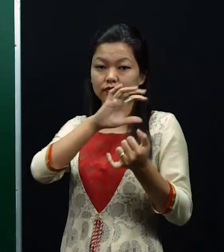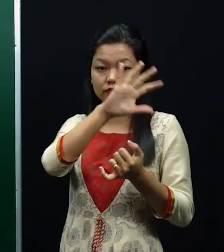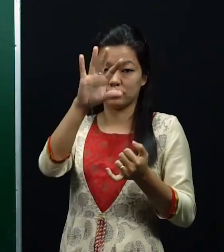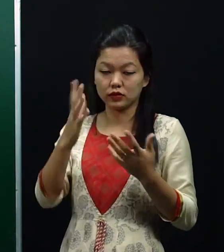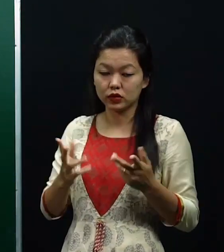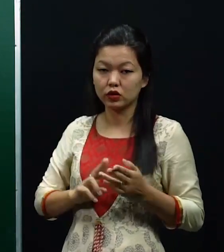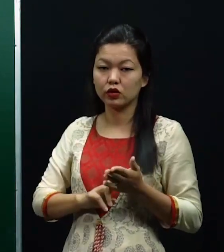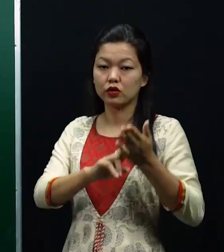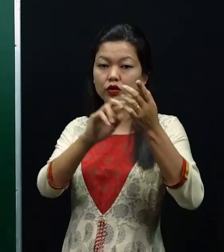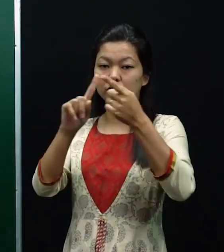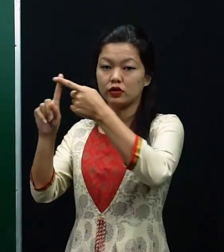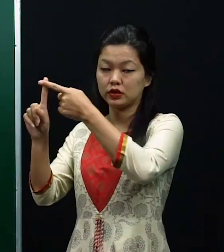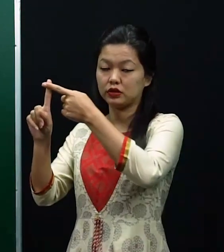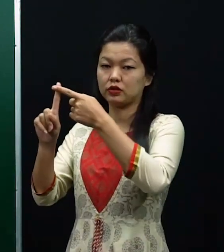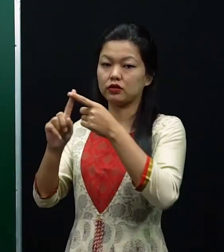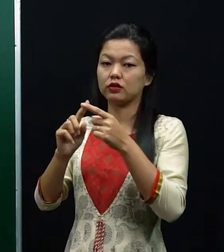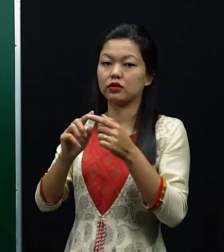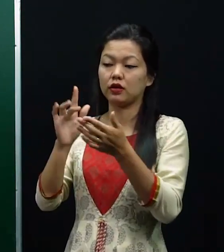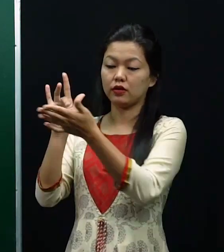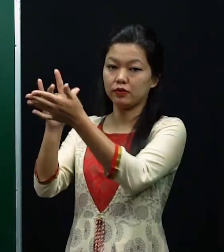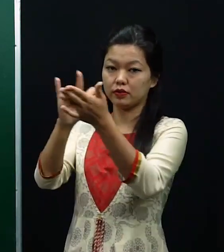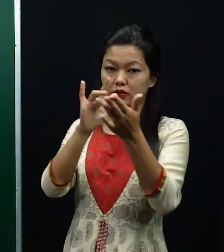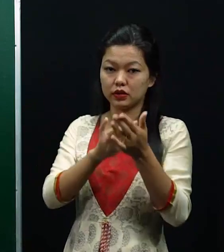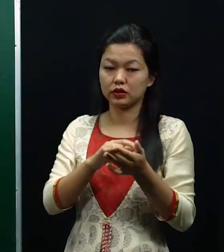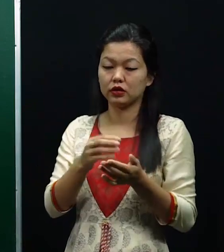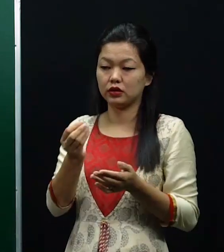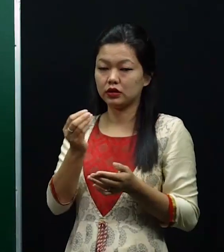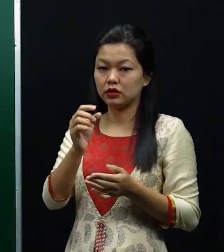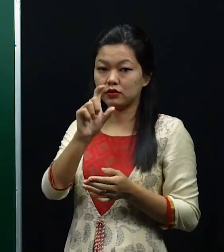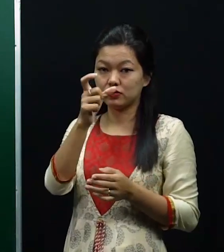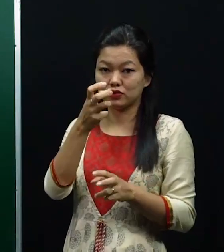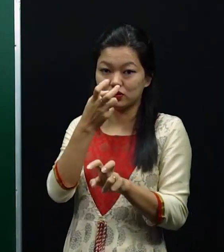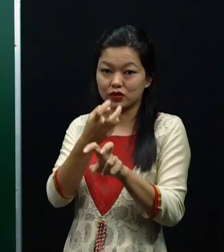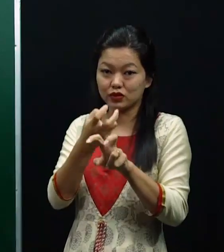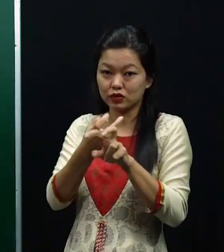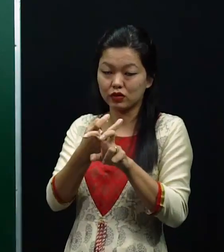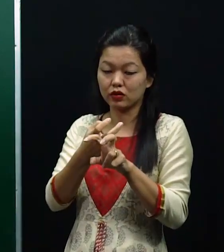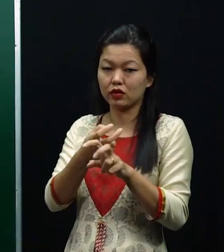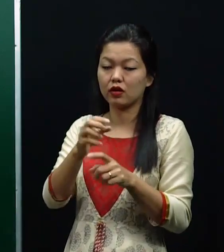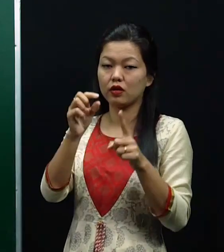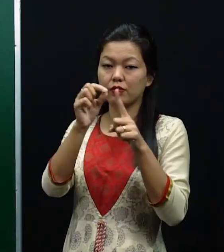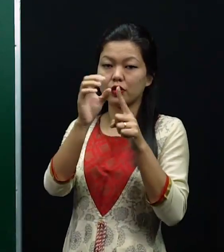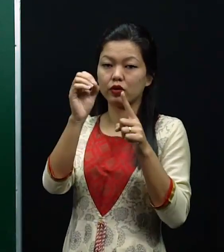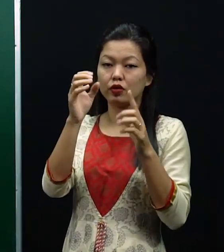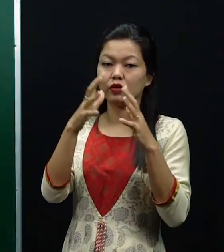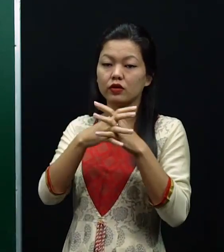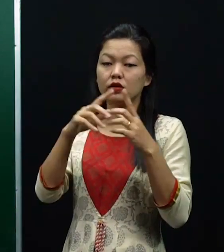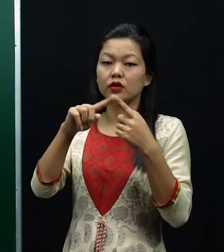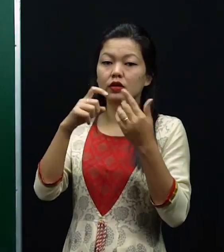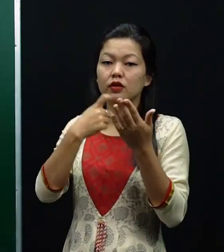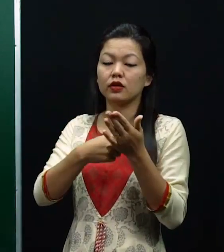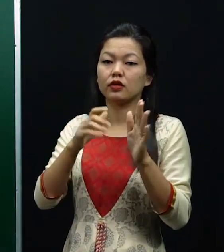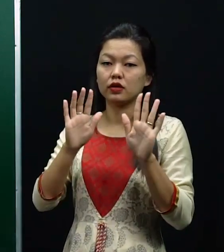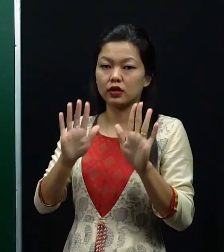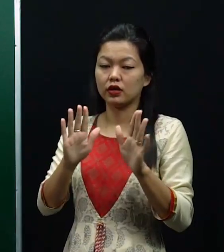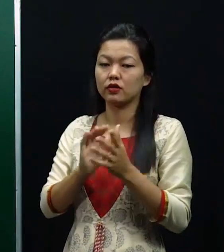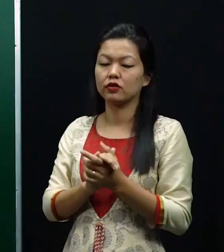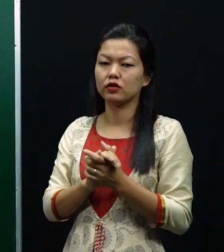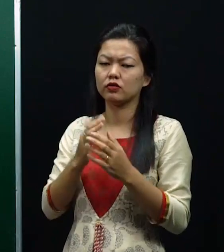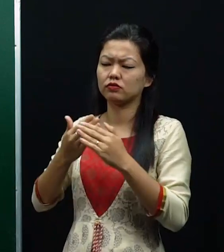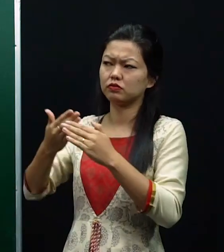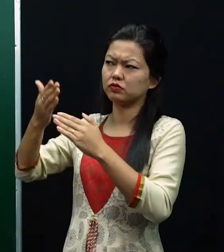your mothers, and that is about the great stone face. We all have belief in our own traditions,